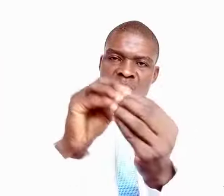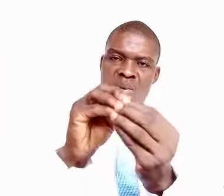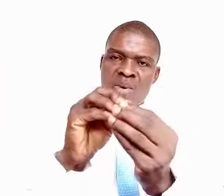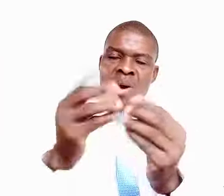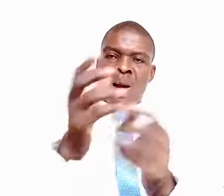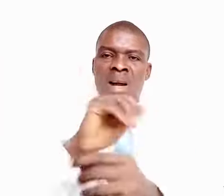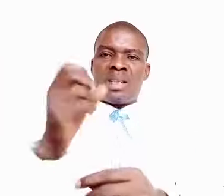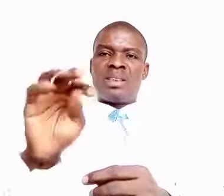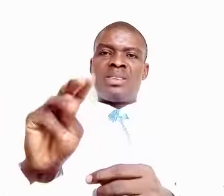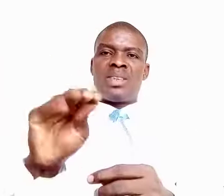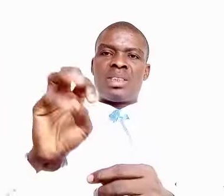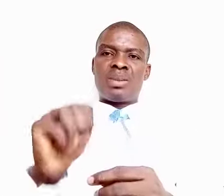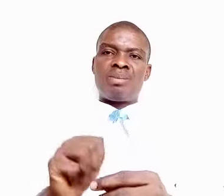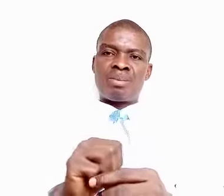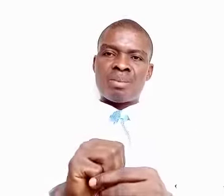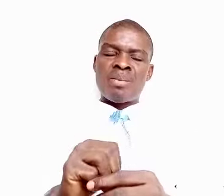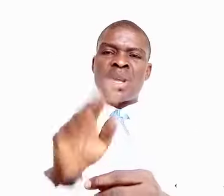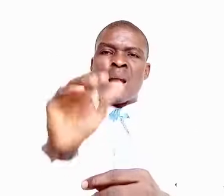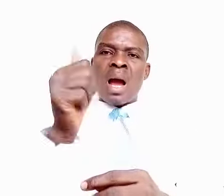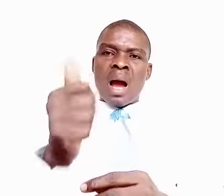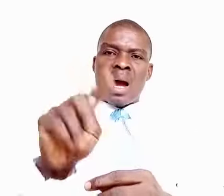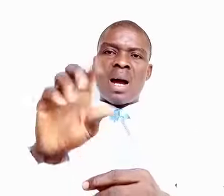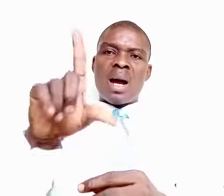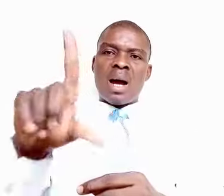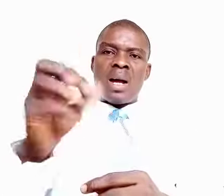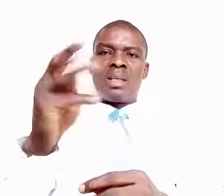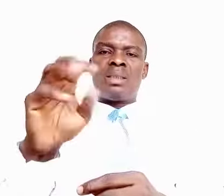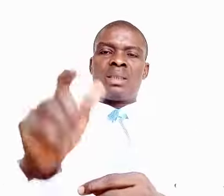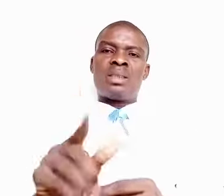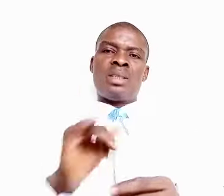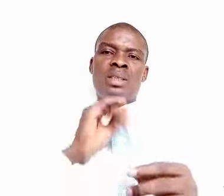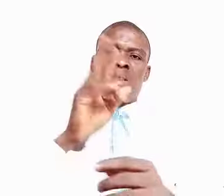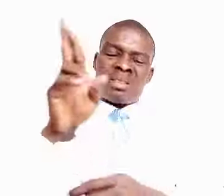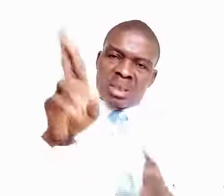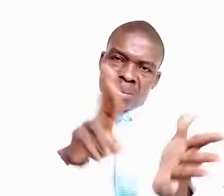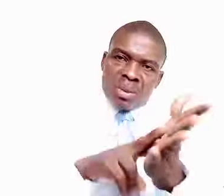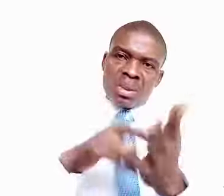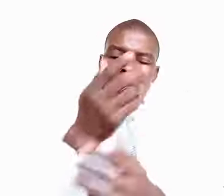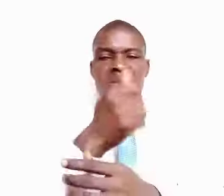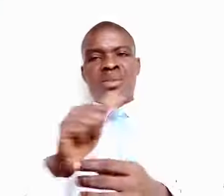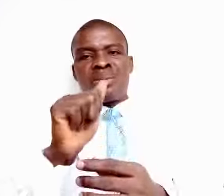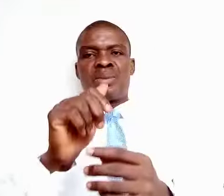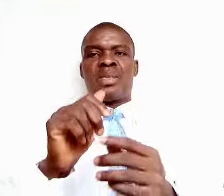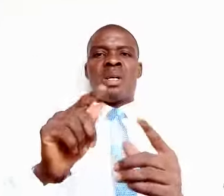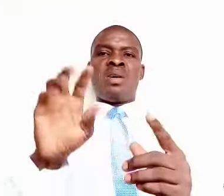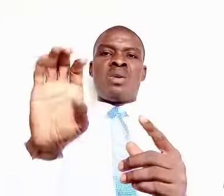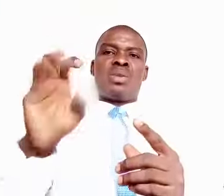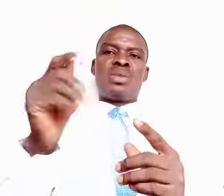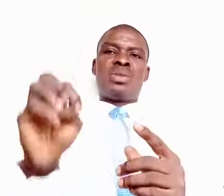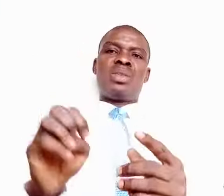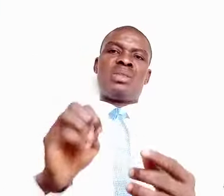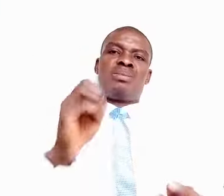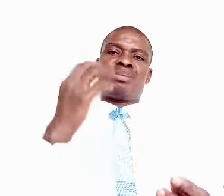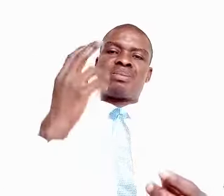Alliteration. Alliteration is the repetition of the same or similar consonant sounds in words that are close